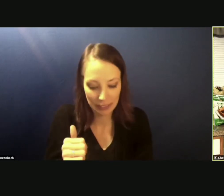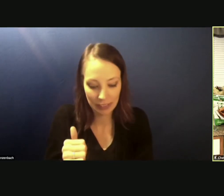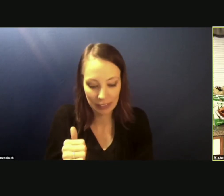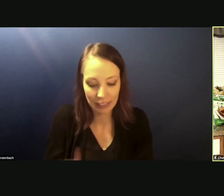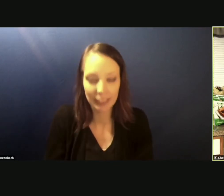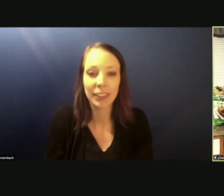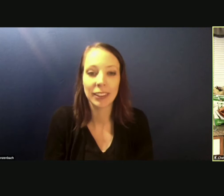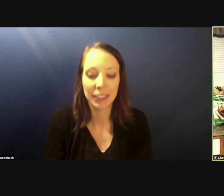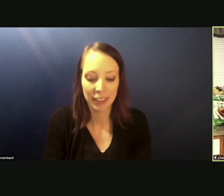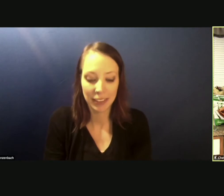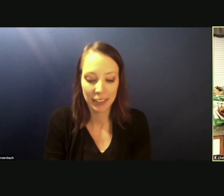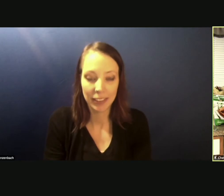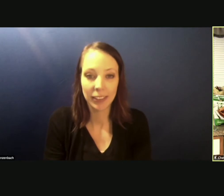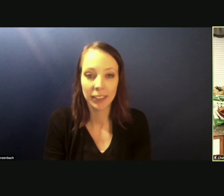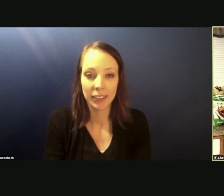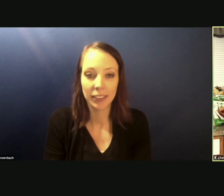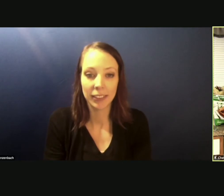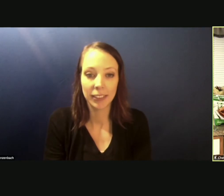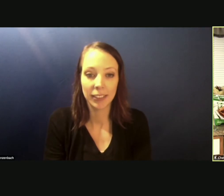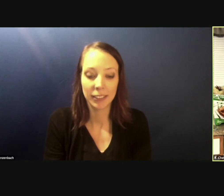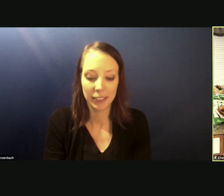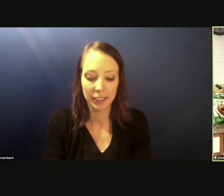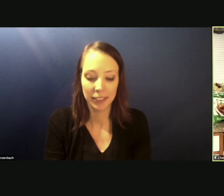I think that looks pretty good.